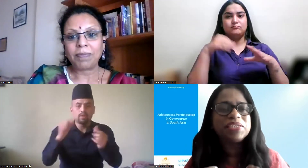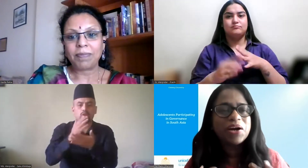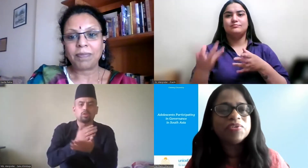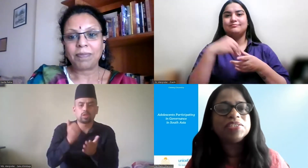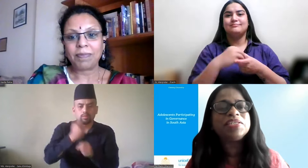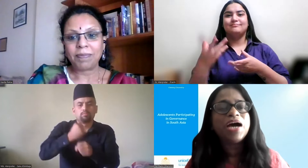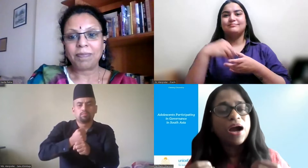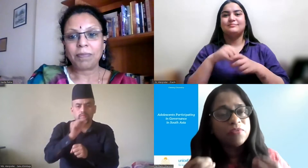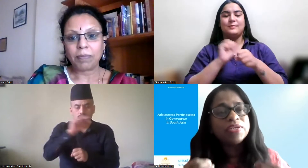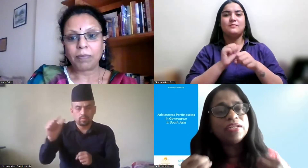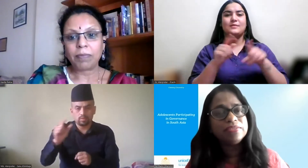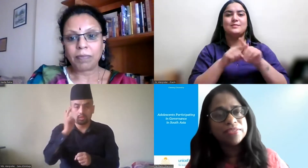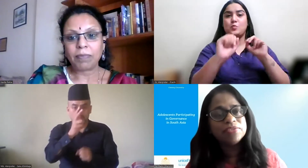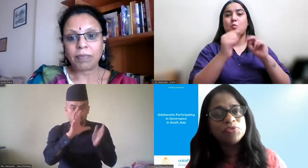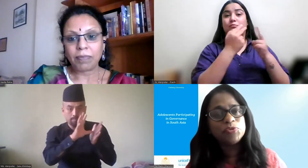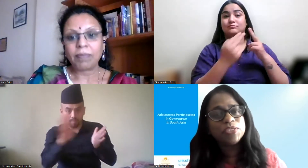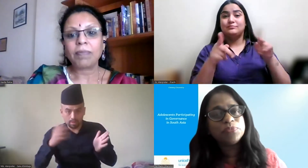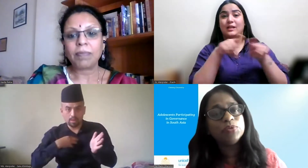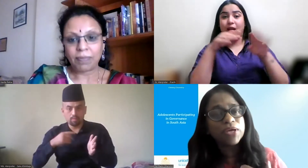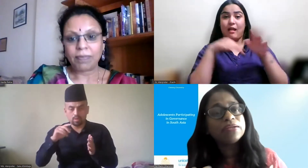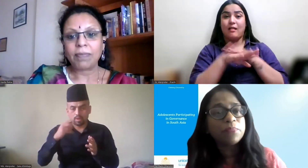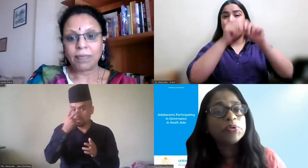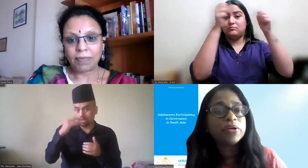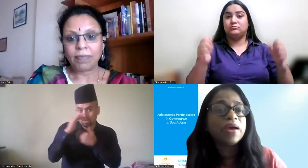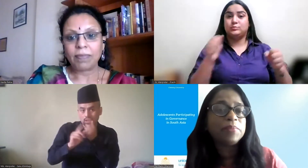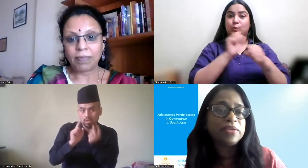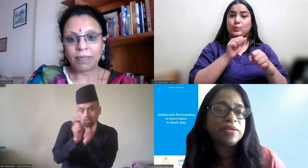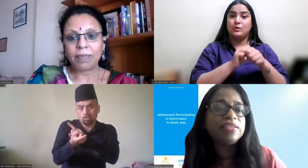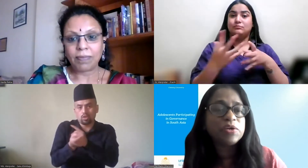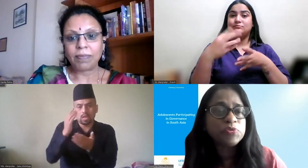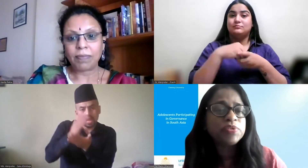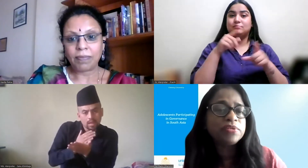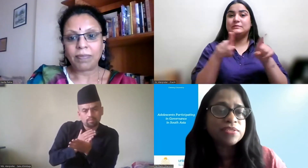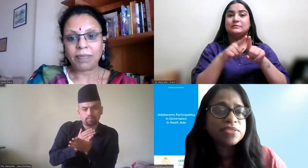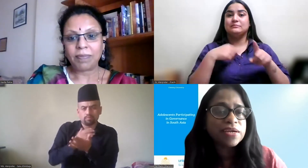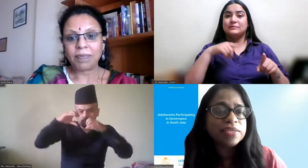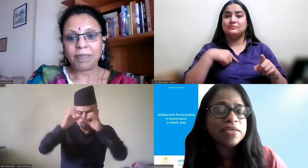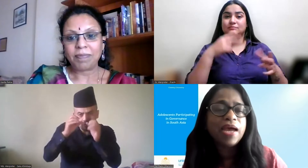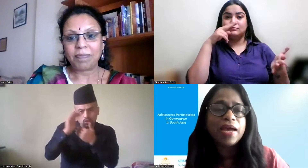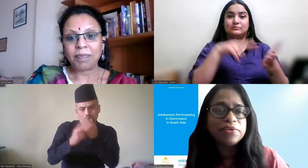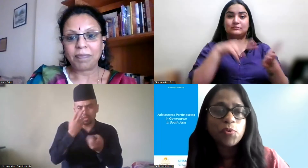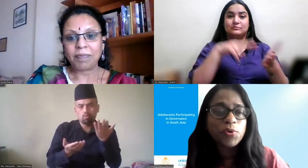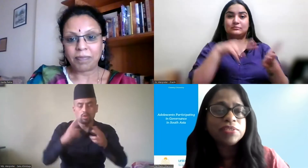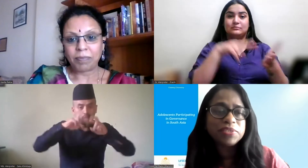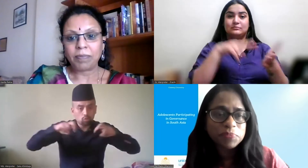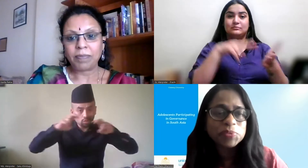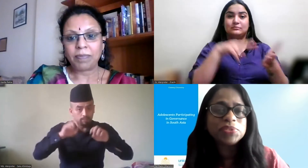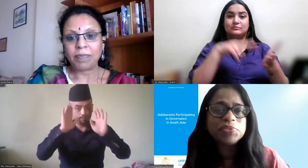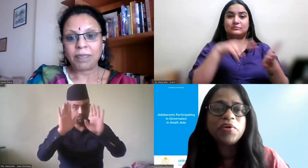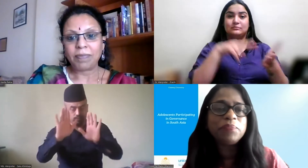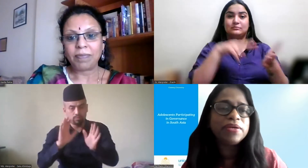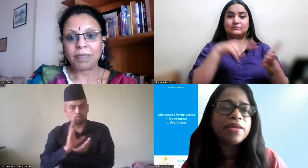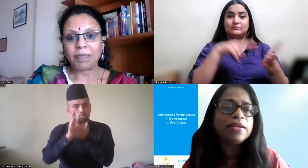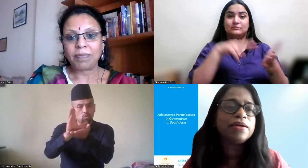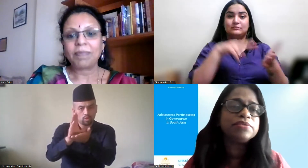something that governs our lenses through which we look at programming. Thank you for the rich study and all the contributions